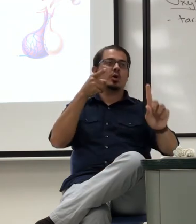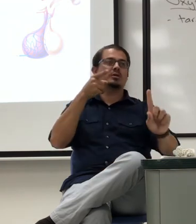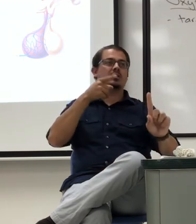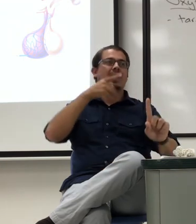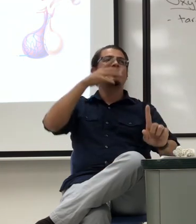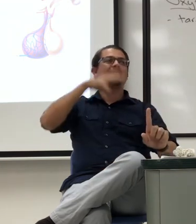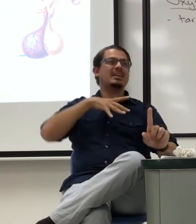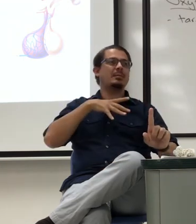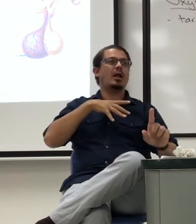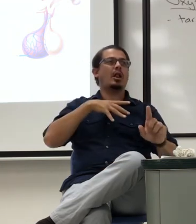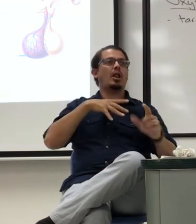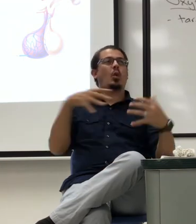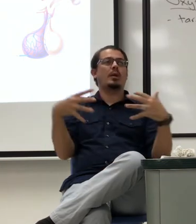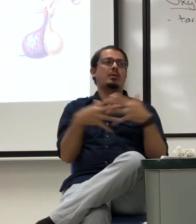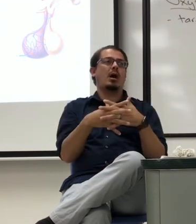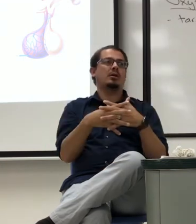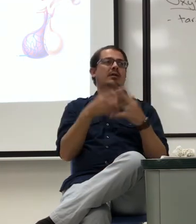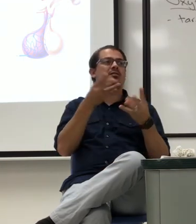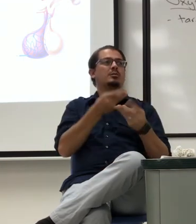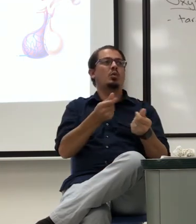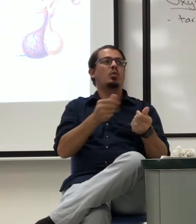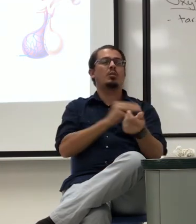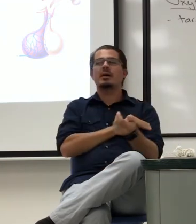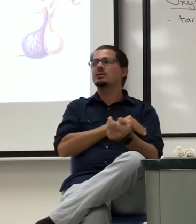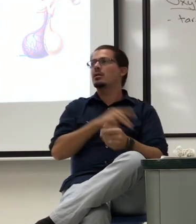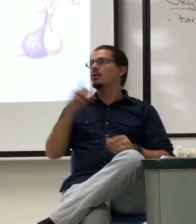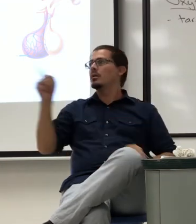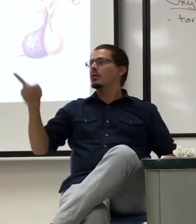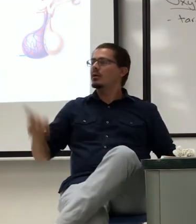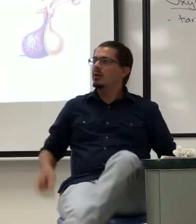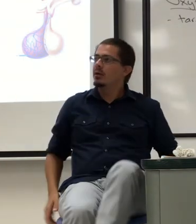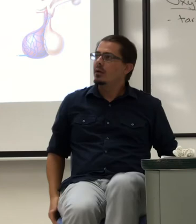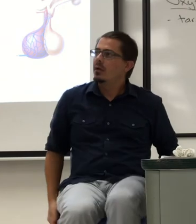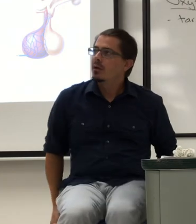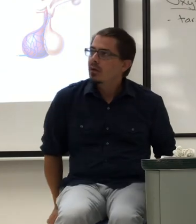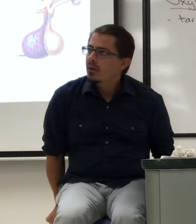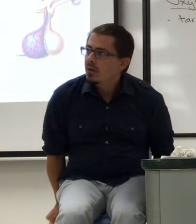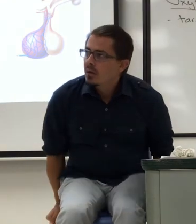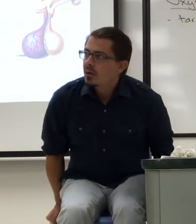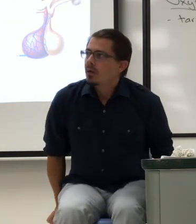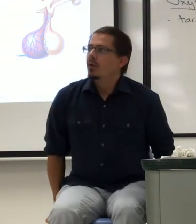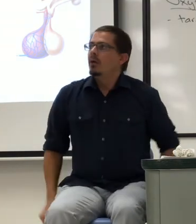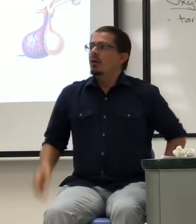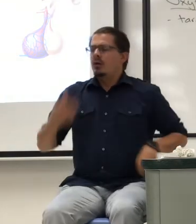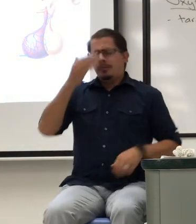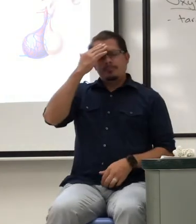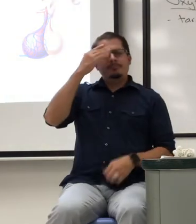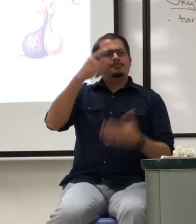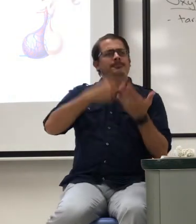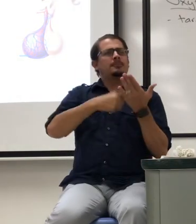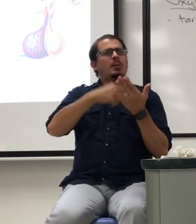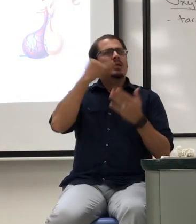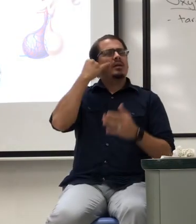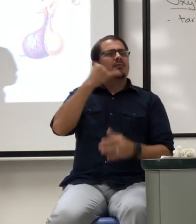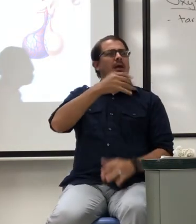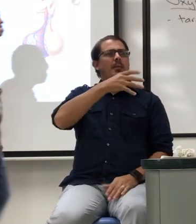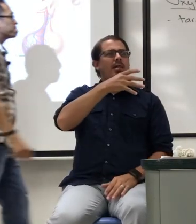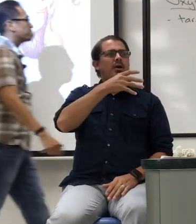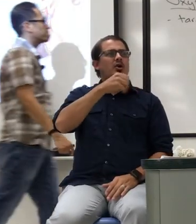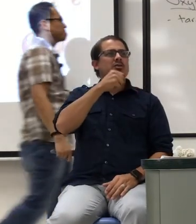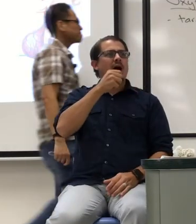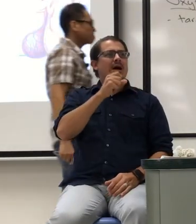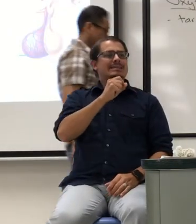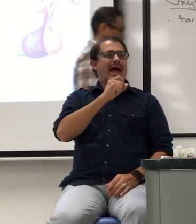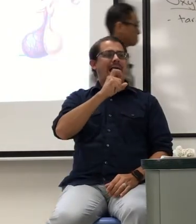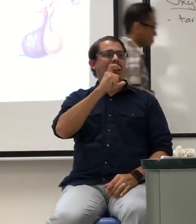repro smooth muscle. Question? Yes, I know sometimes if the mother isn't